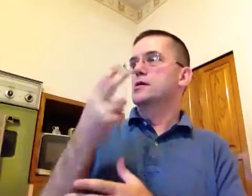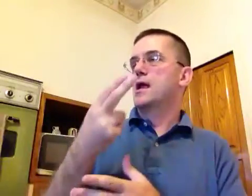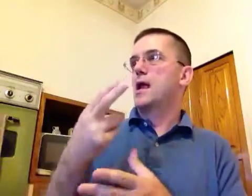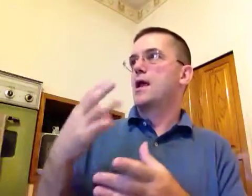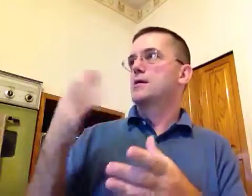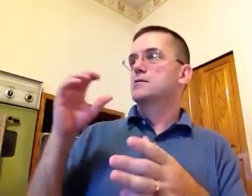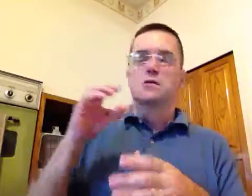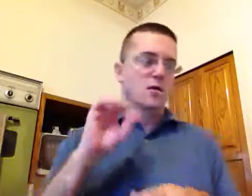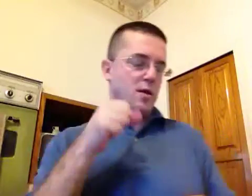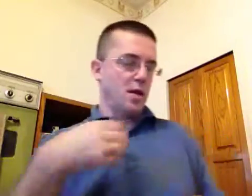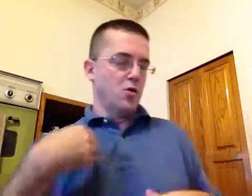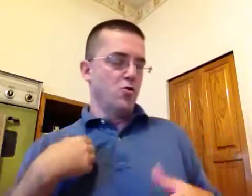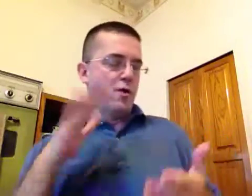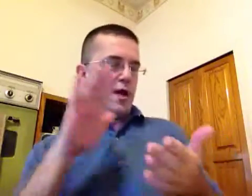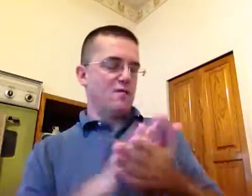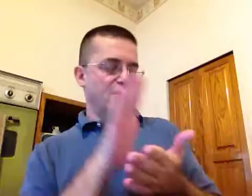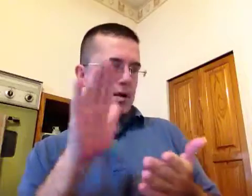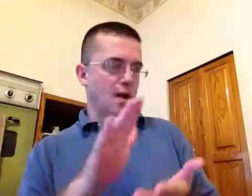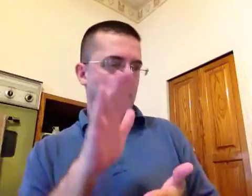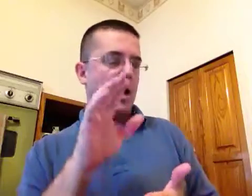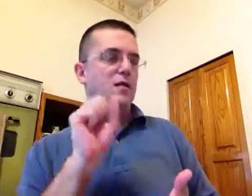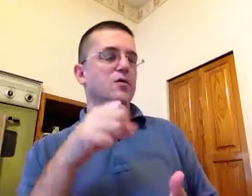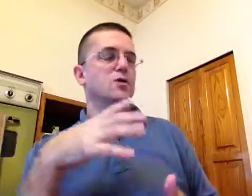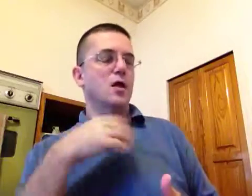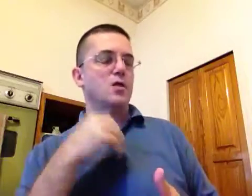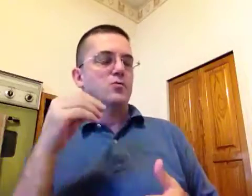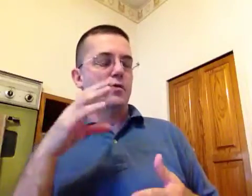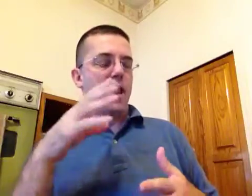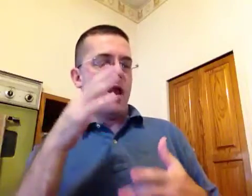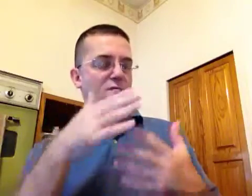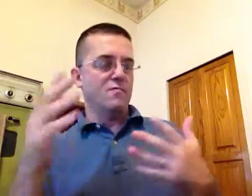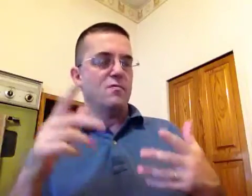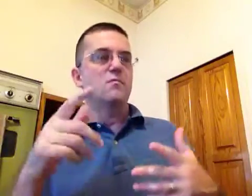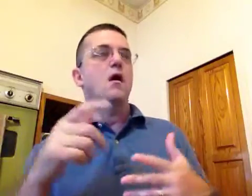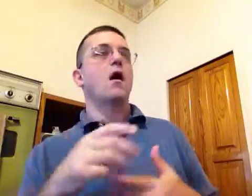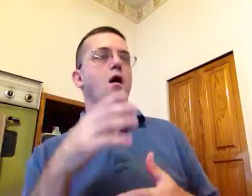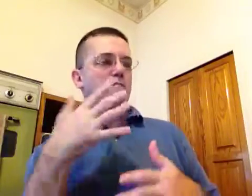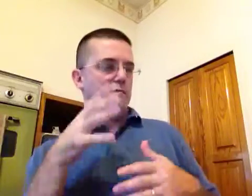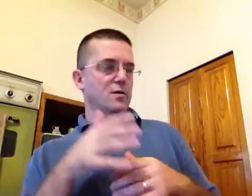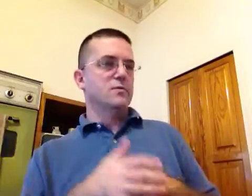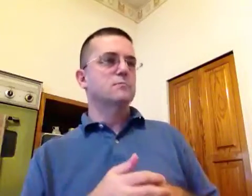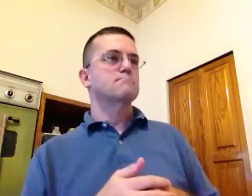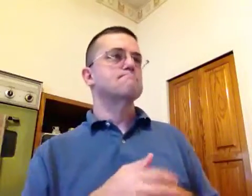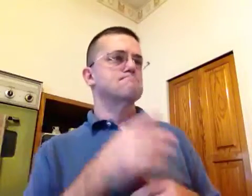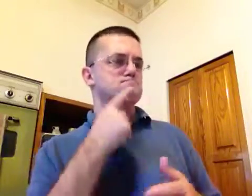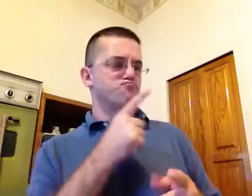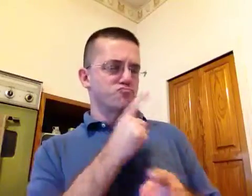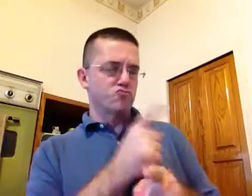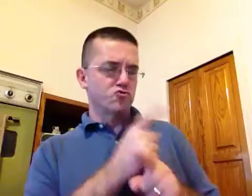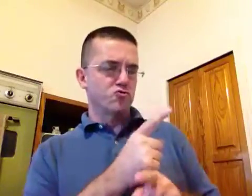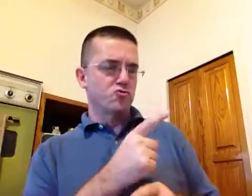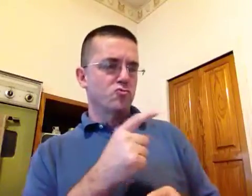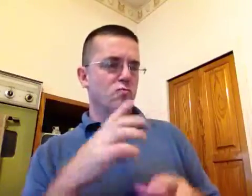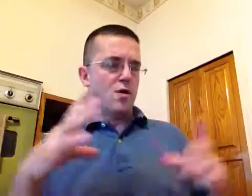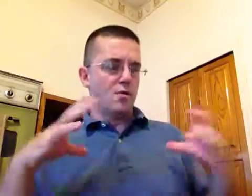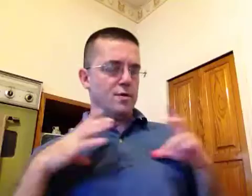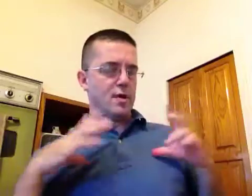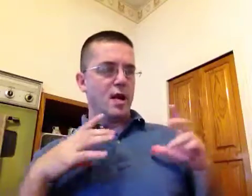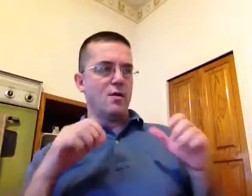college underway. So yeah, you would be. You really would be. Yeah. That's true. But anywhere in there, because the college and retirement's ongoing, anywhere in there